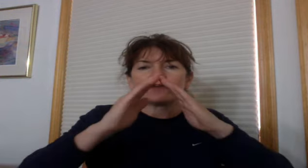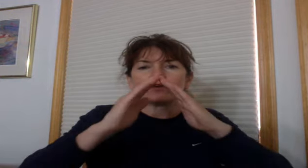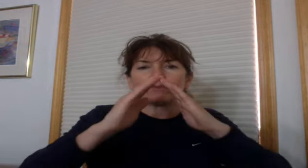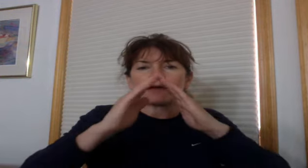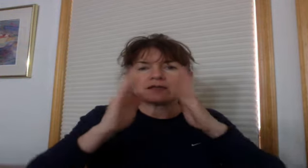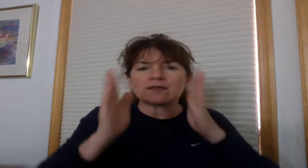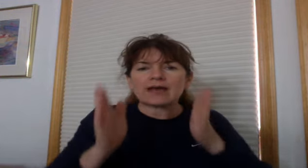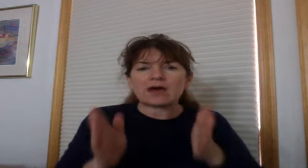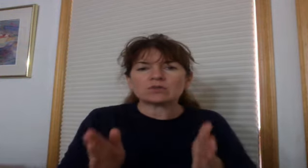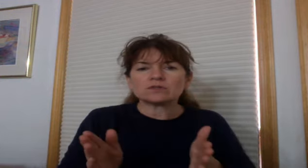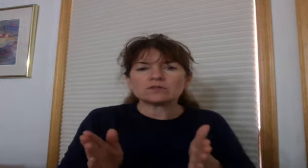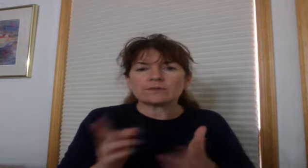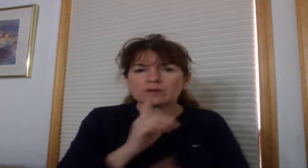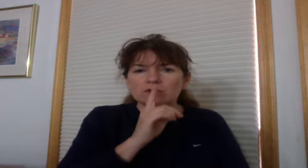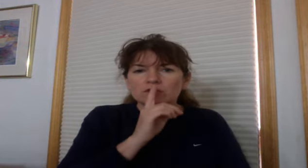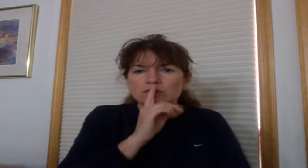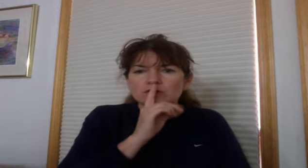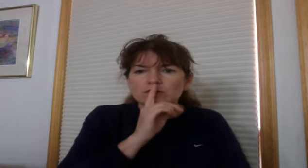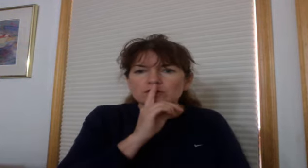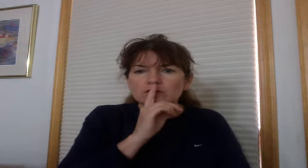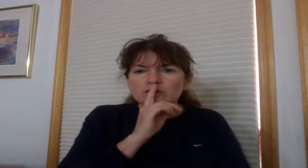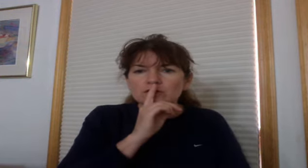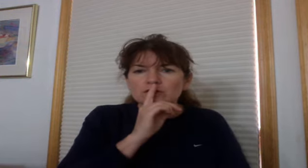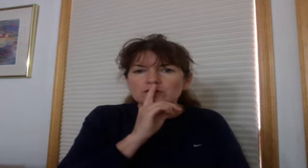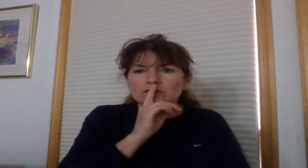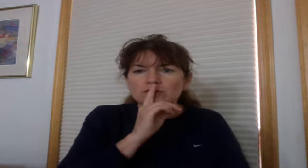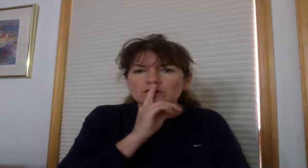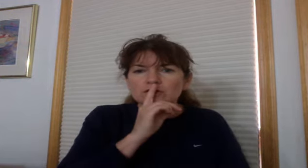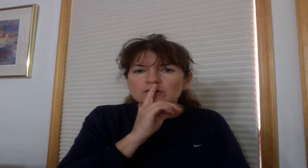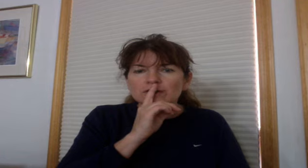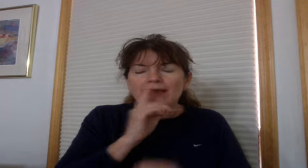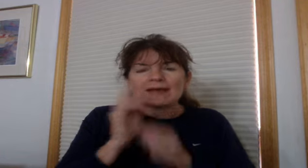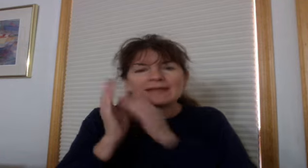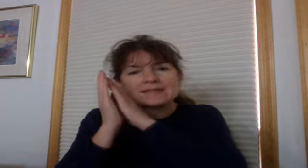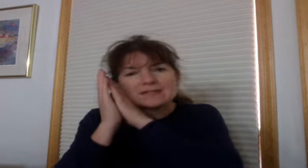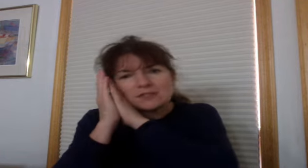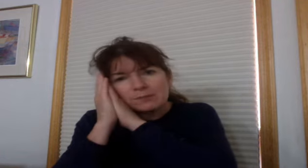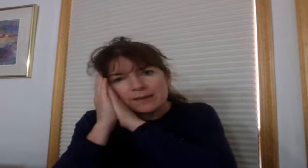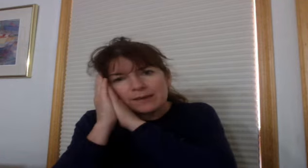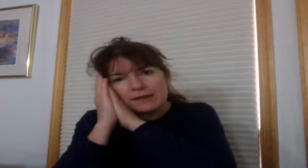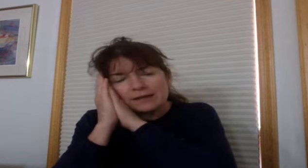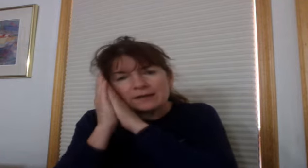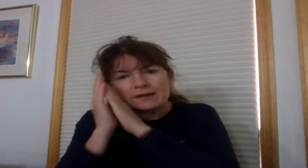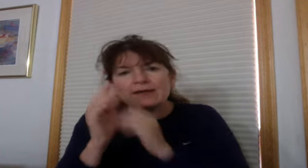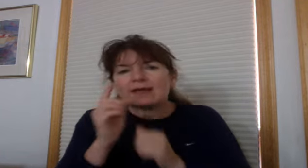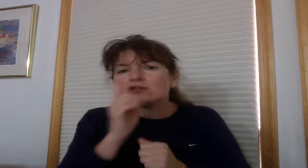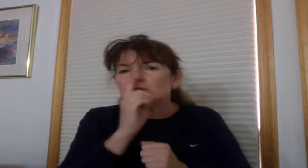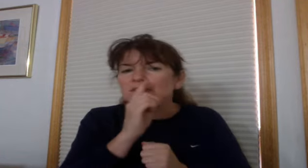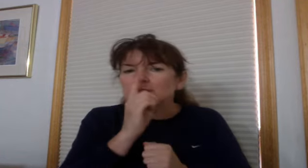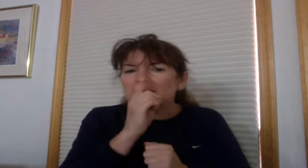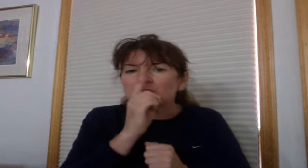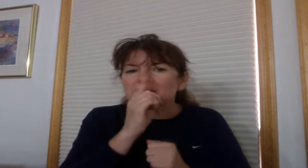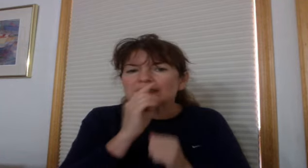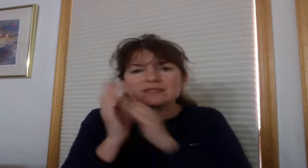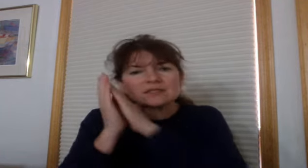go back to the house. Shhh. And he gets into the bed. So does the mouse gets into the